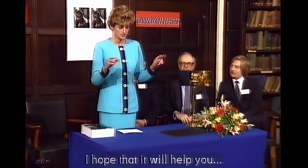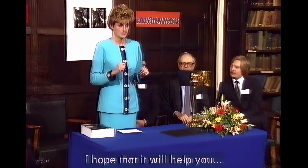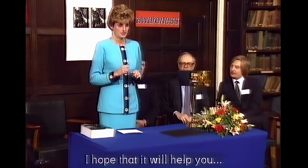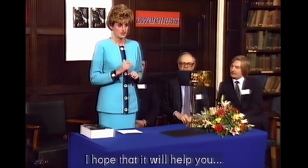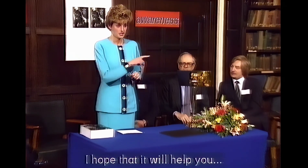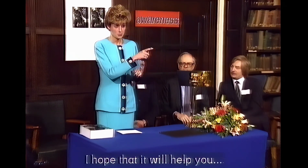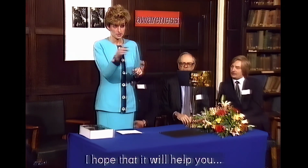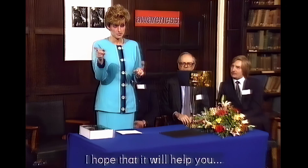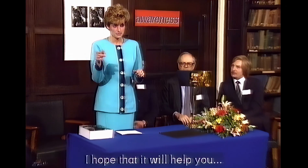and I hope